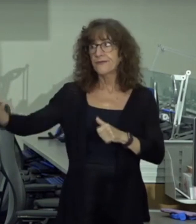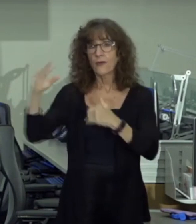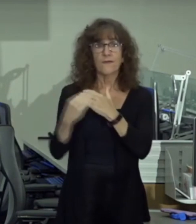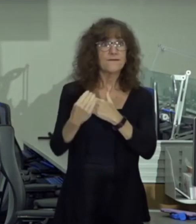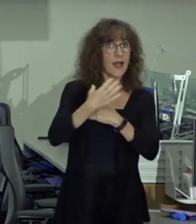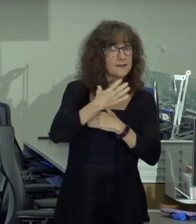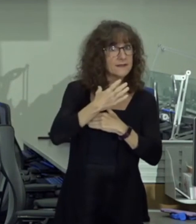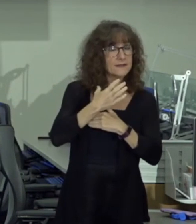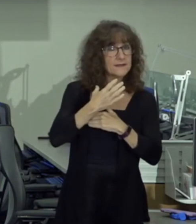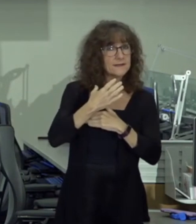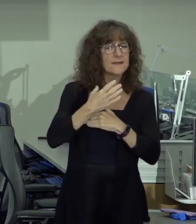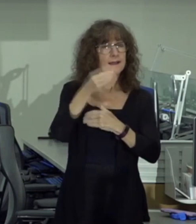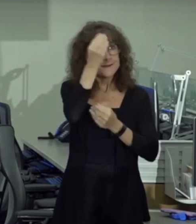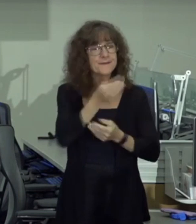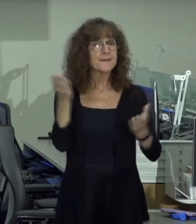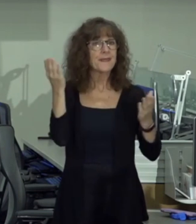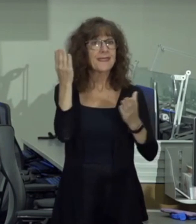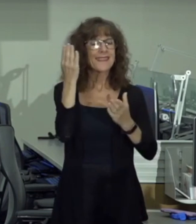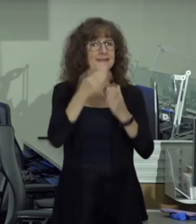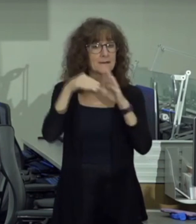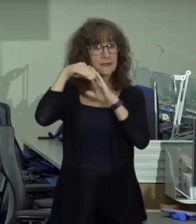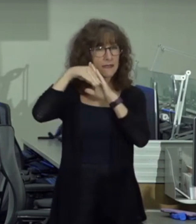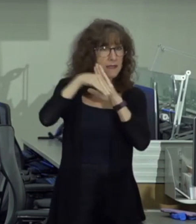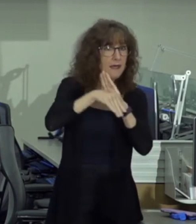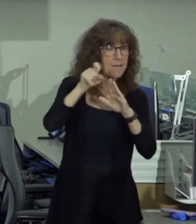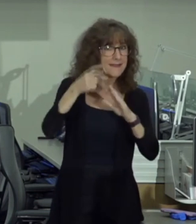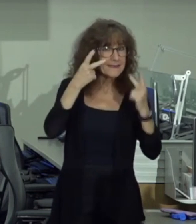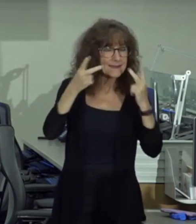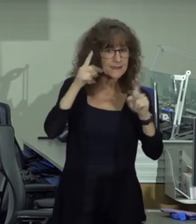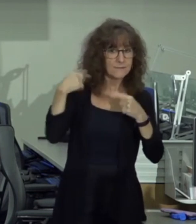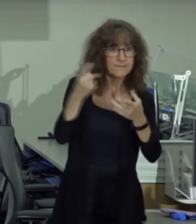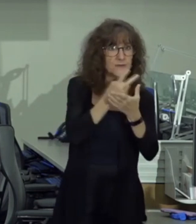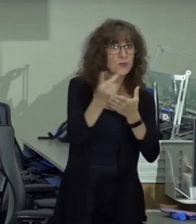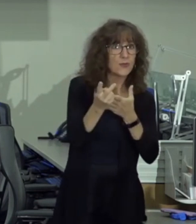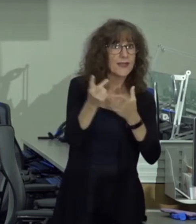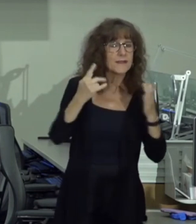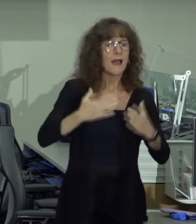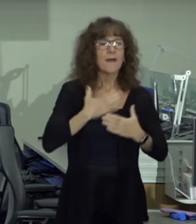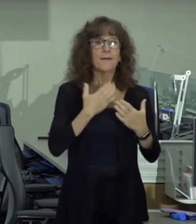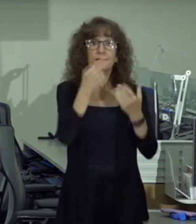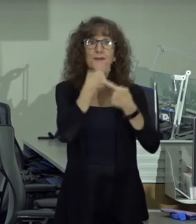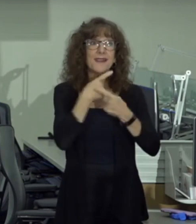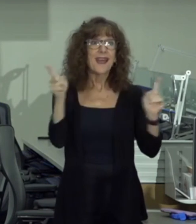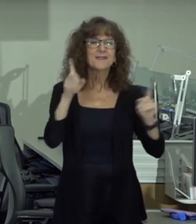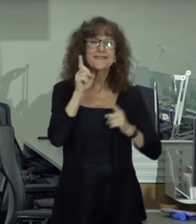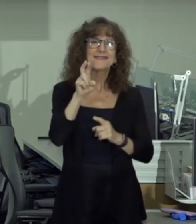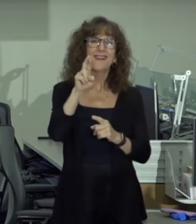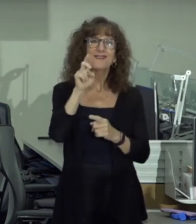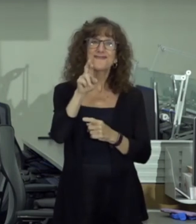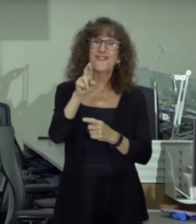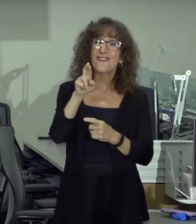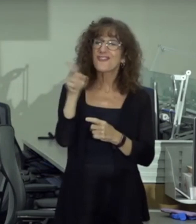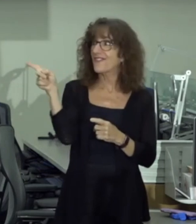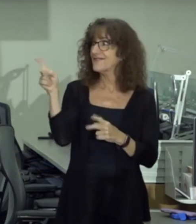advice, and we told you that there were certain declines that we needed to see over a 2-week period, and I'm very pleased to tell you that Dr. Carter tells us,